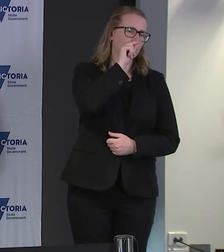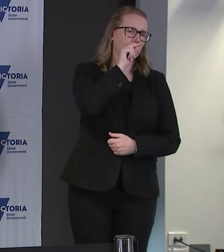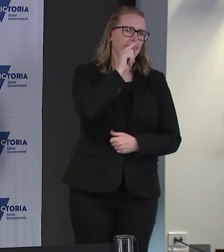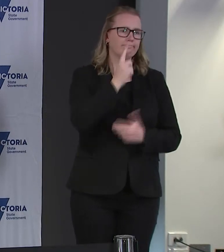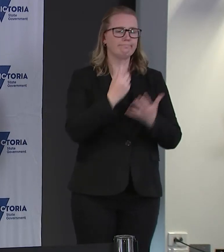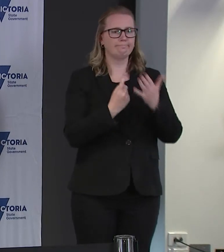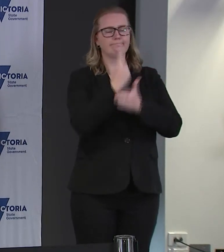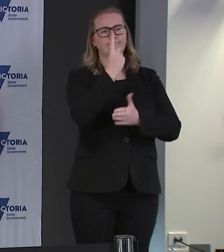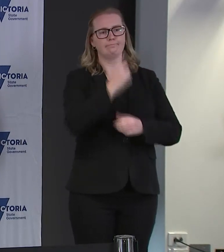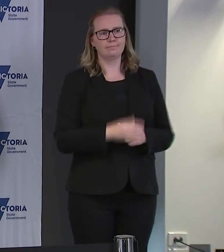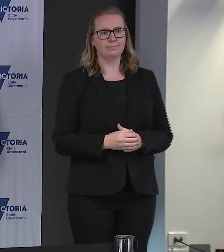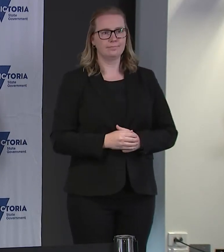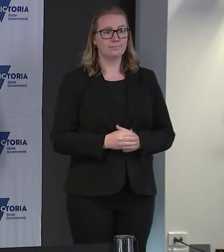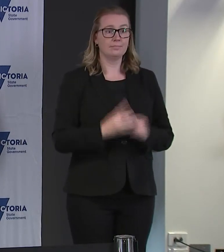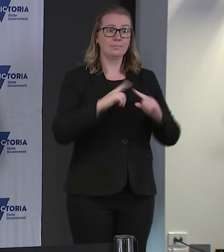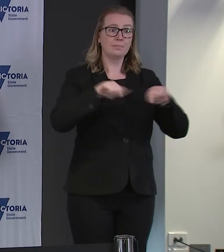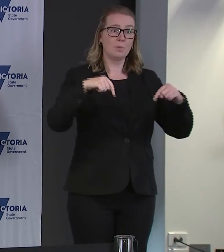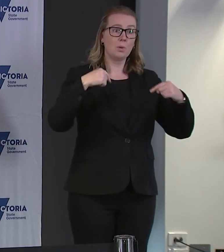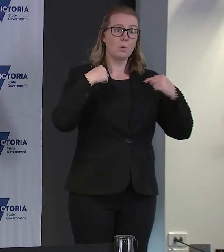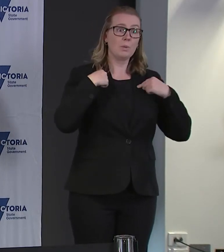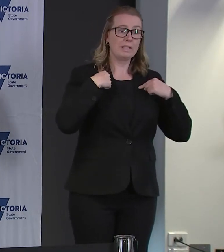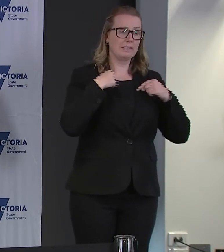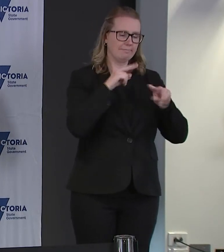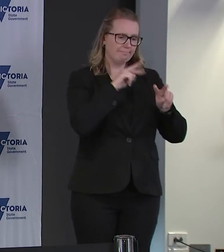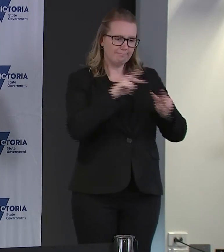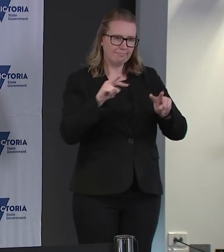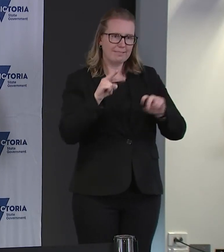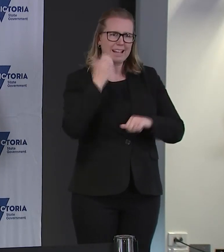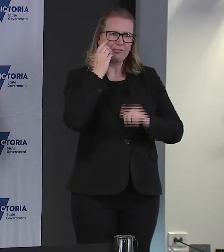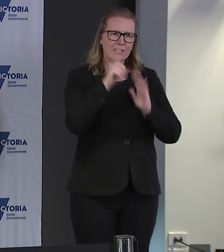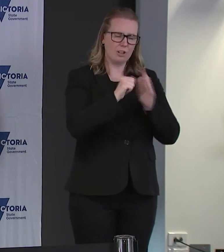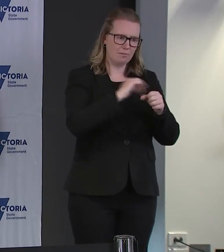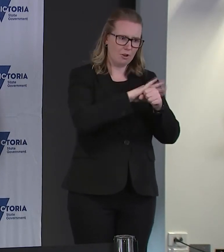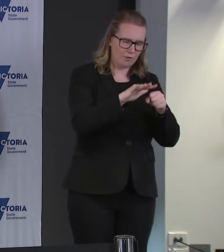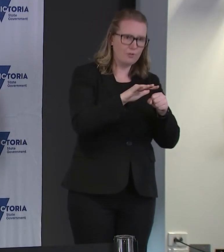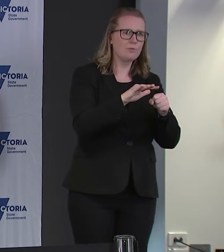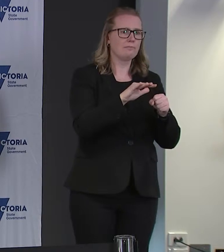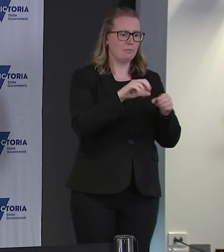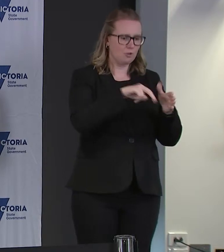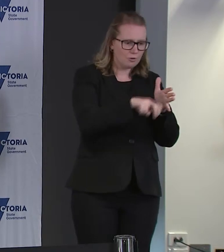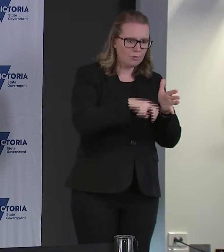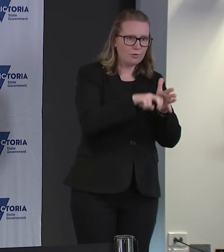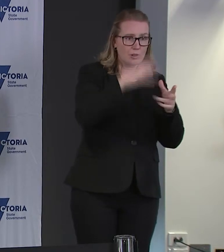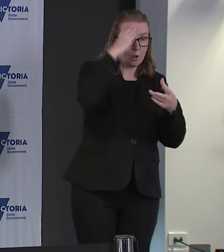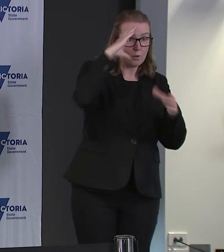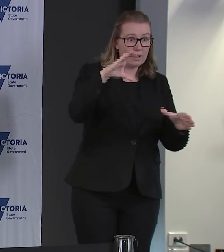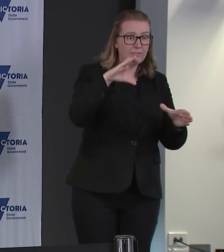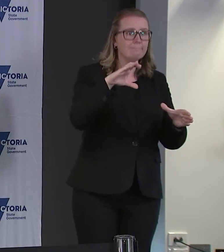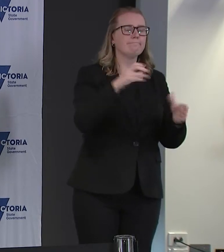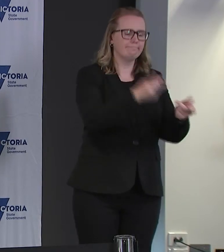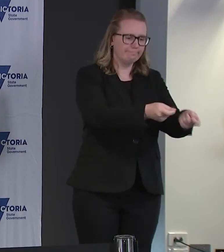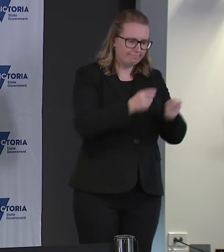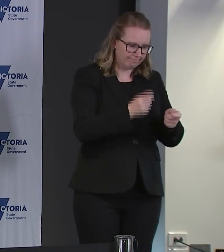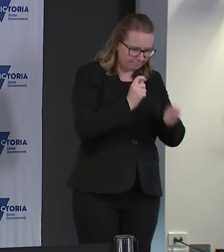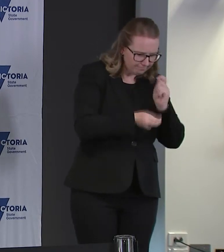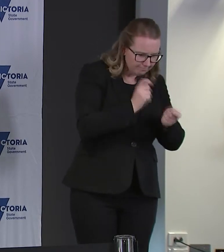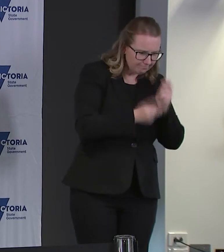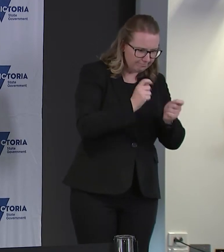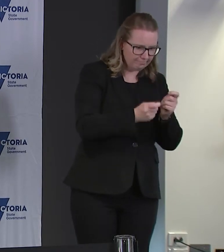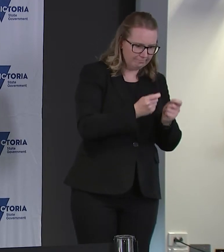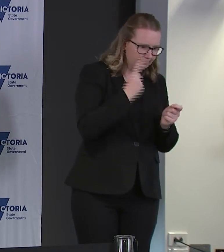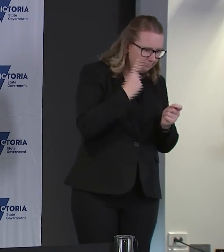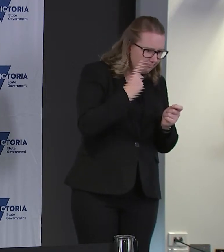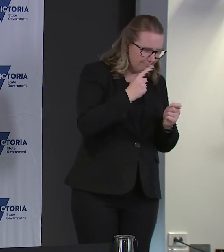And we sequence every single positive detected in the hotel quarantine system, but we can only successfully